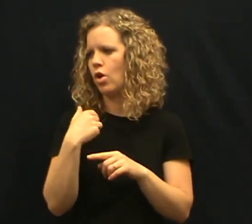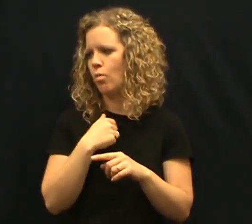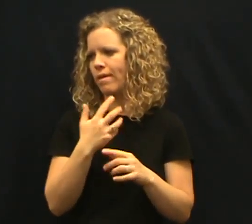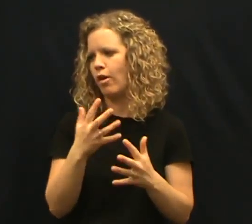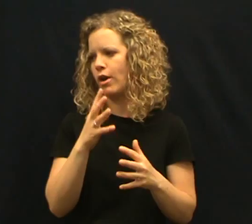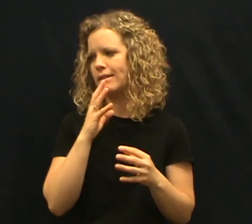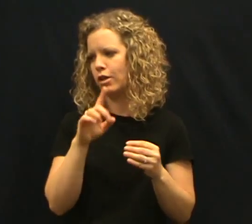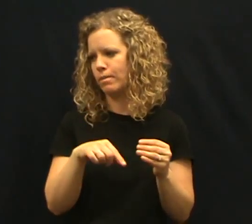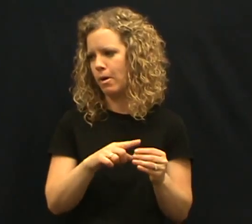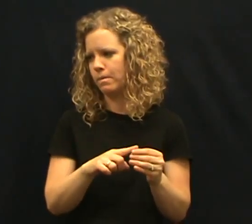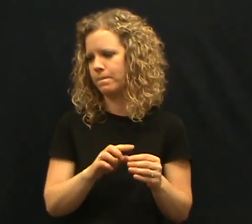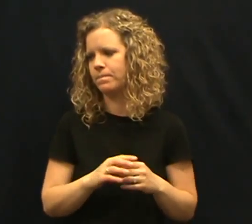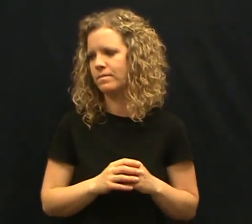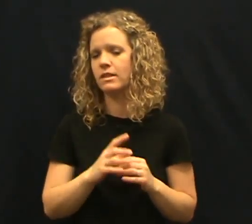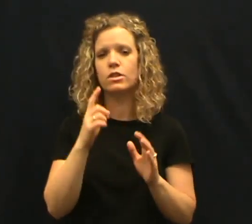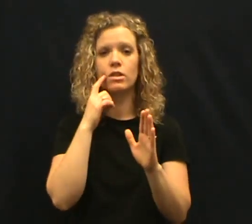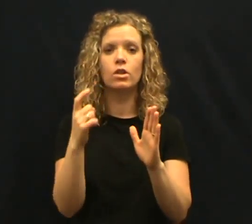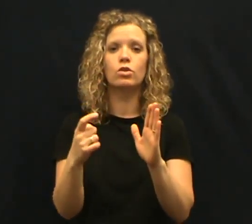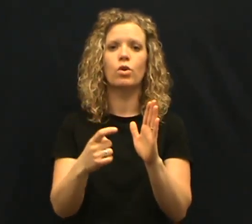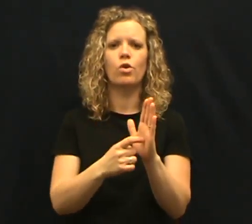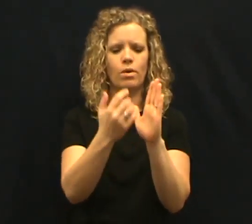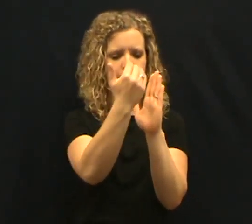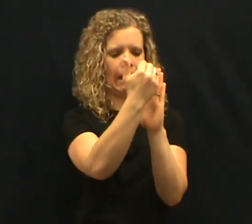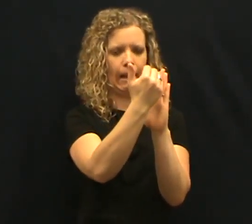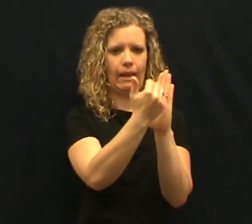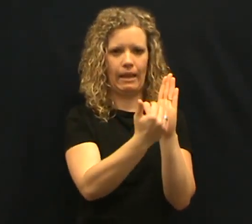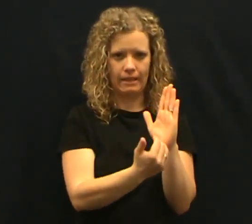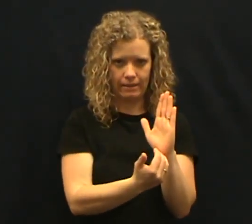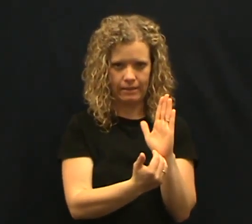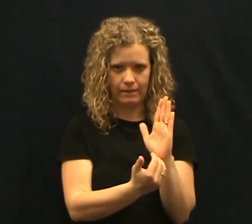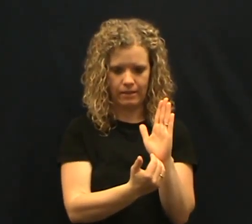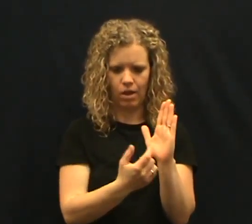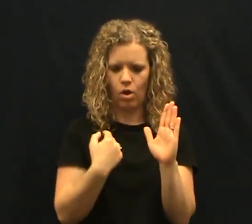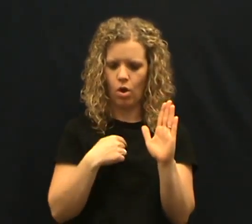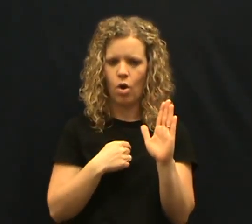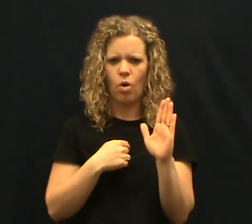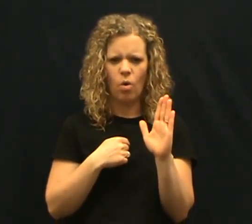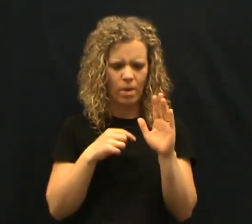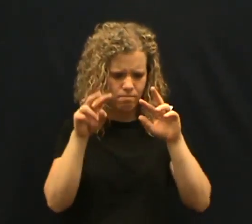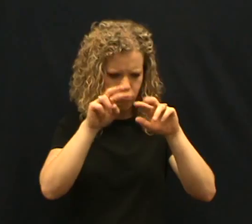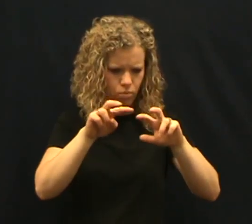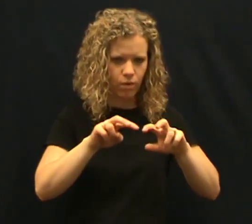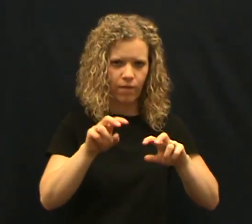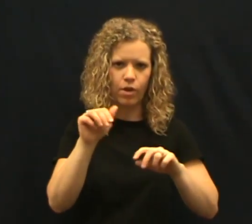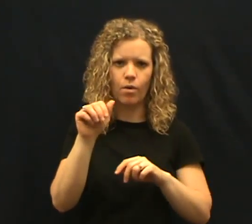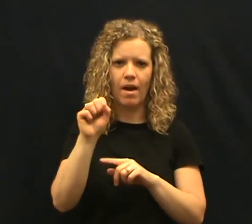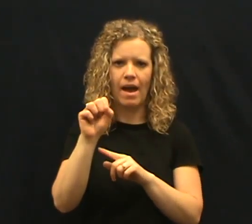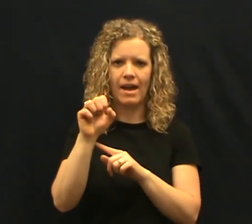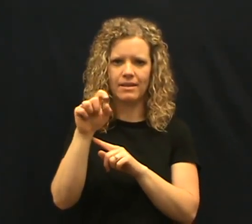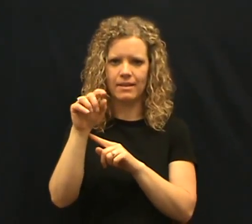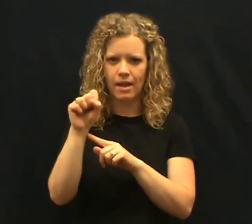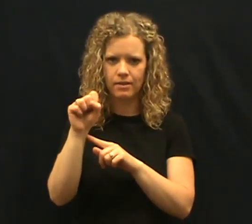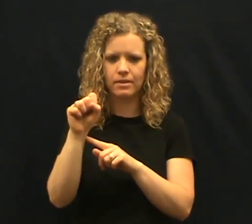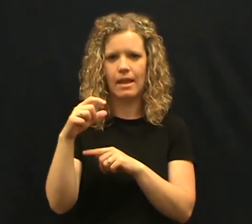you can see, if you look at these lists, that as we went through the assets and liabilities, it talked about the